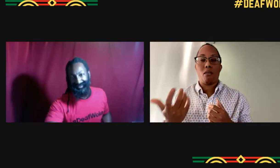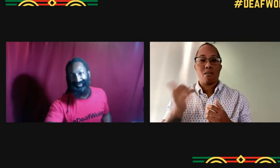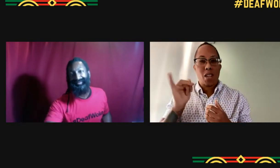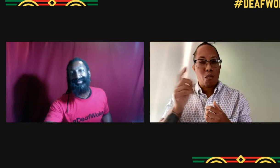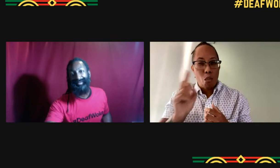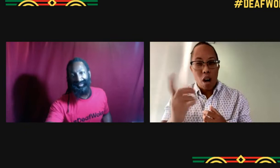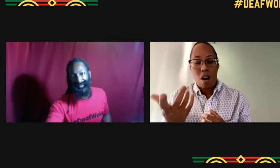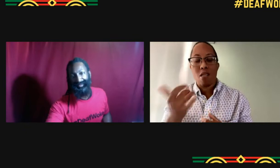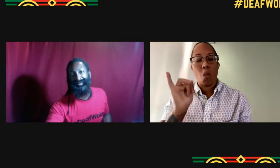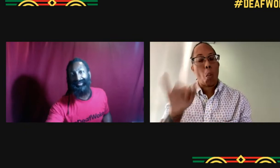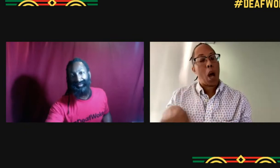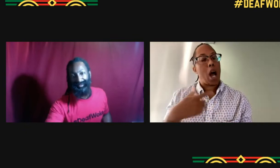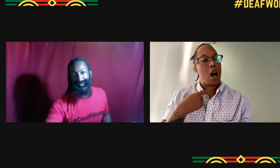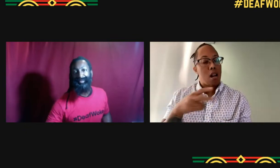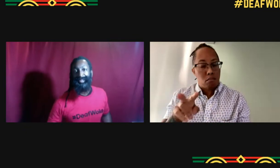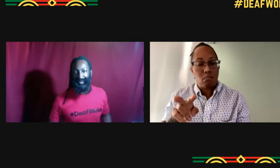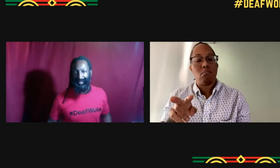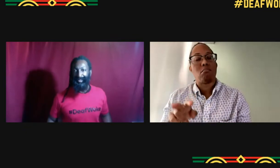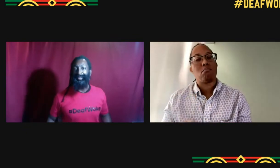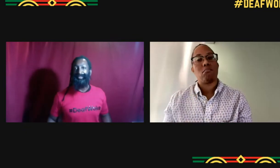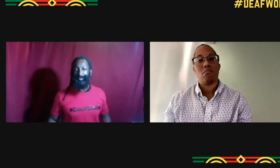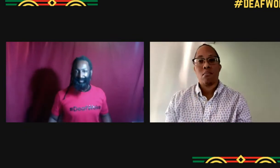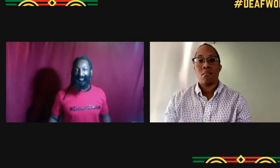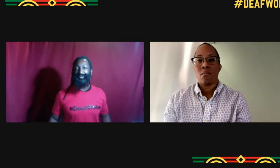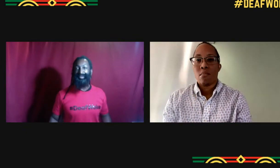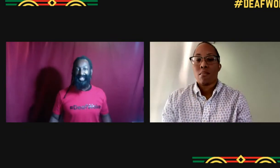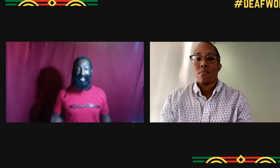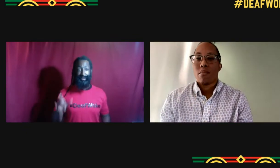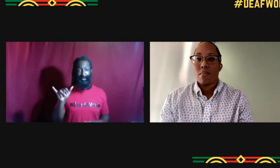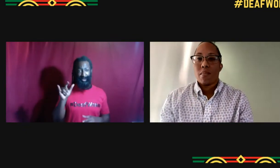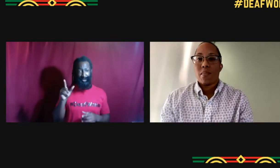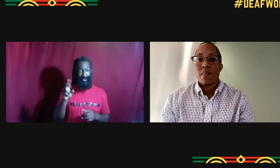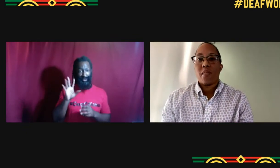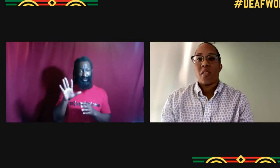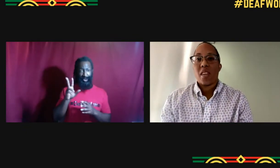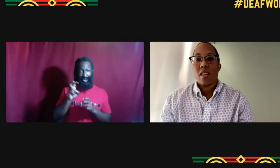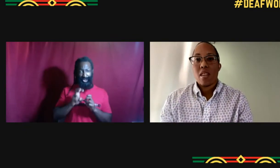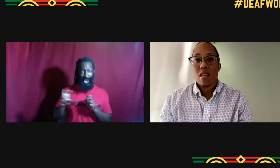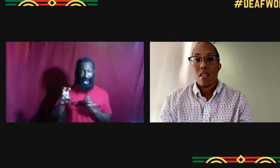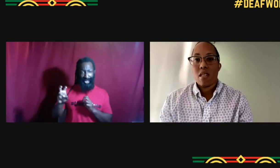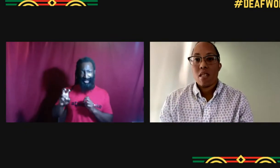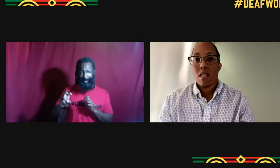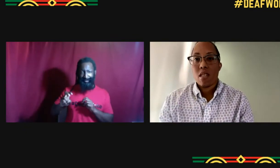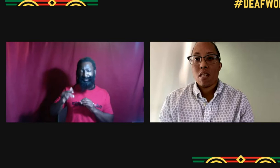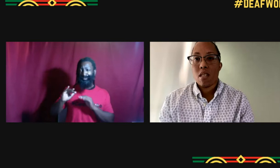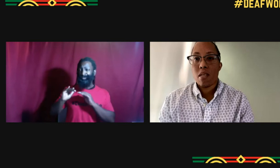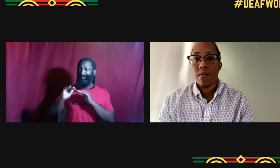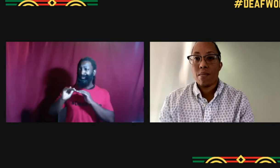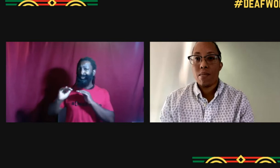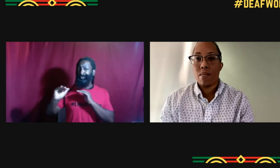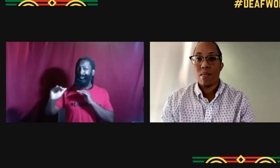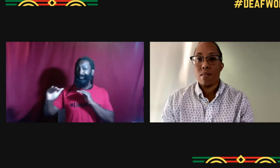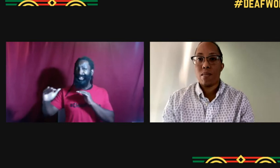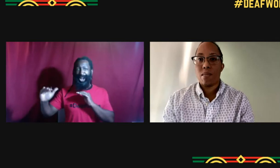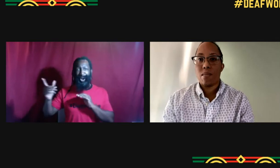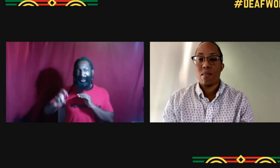and educated just for my own personal journey? So absolutely them.